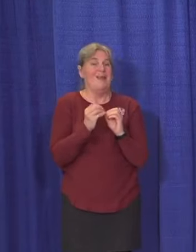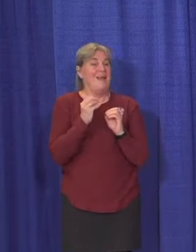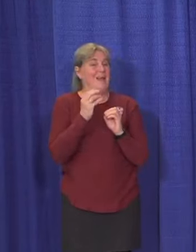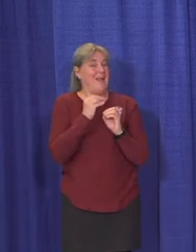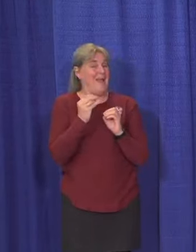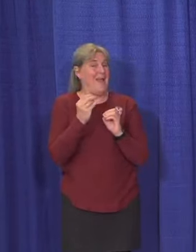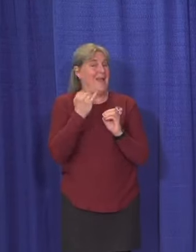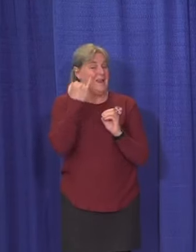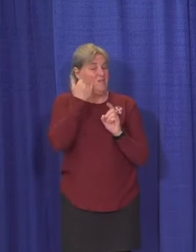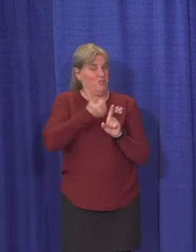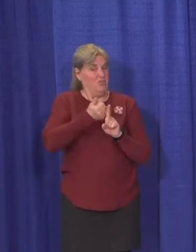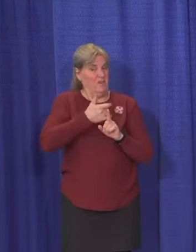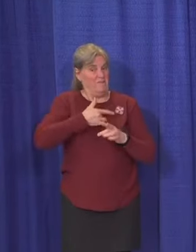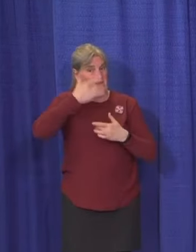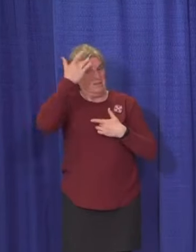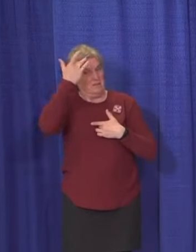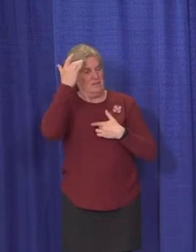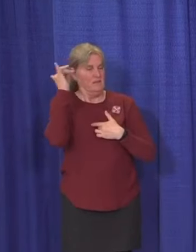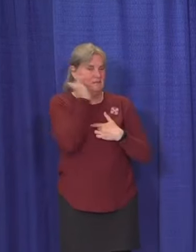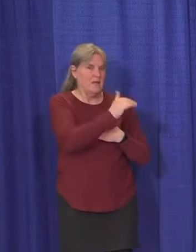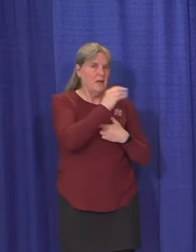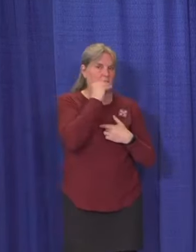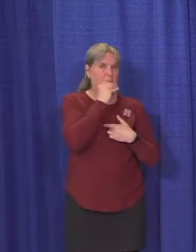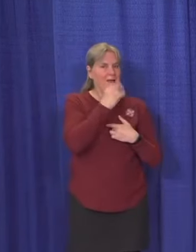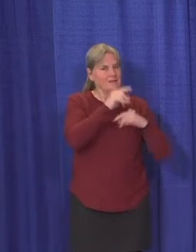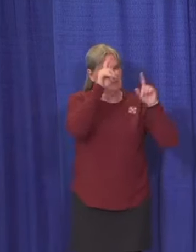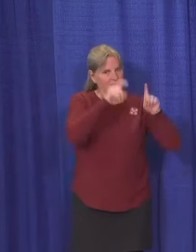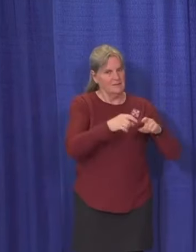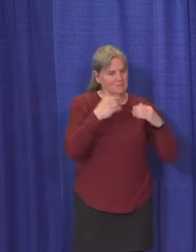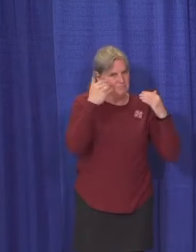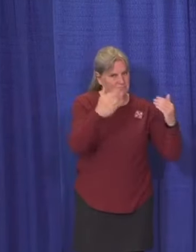get tested when you are sick.